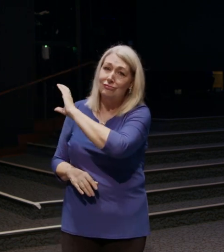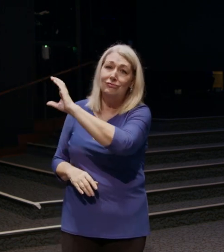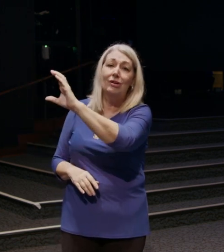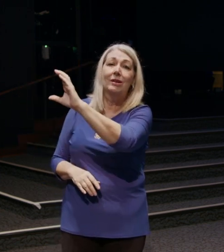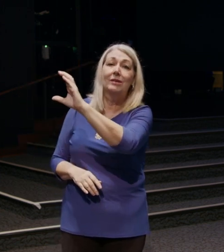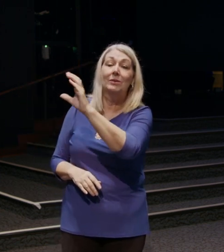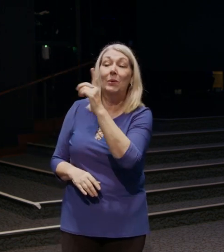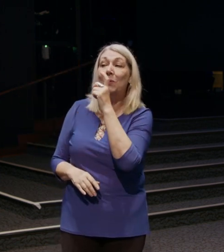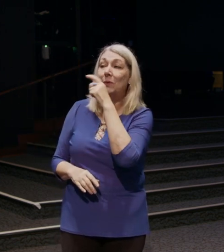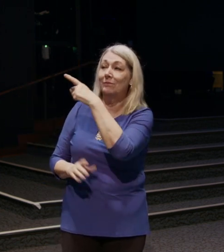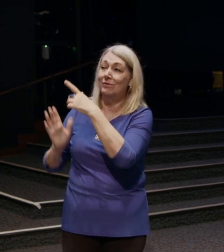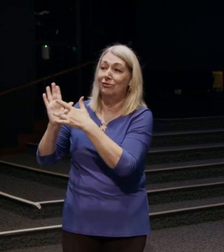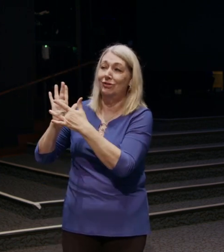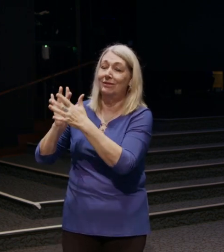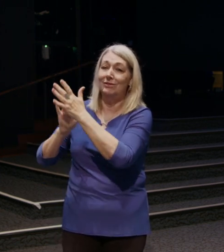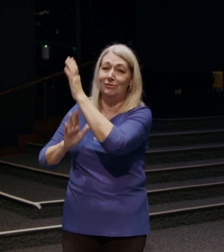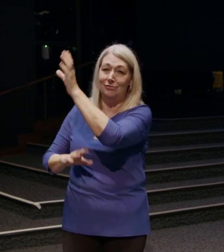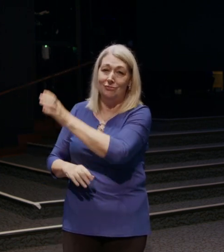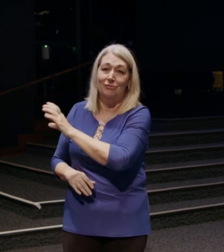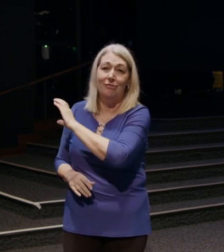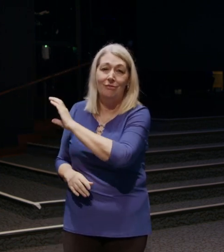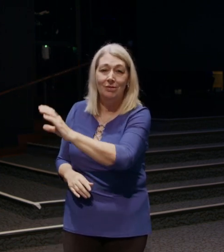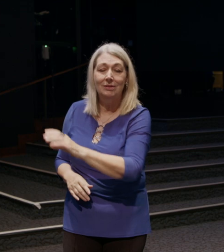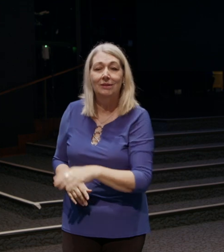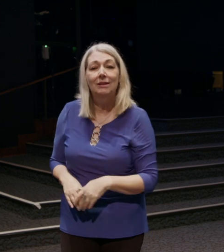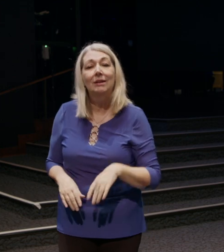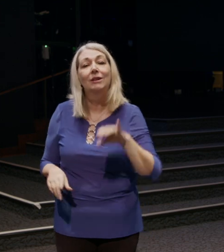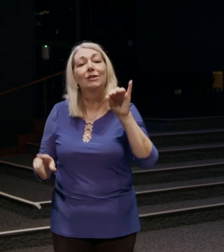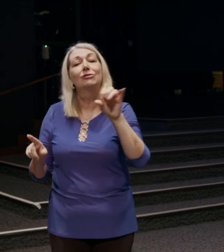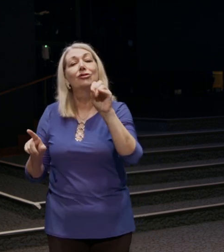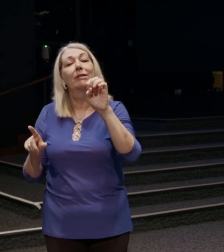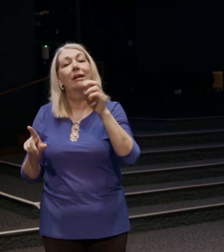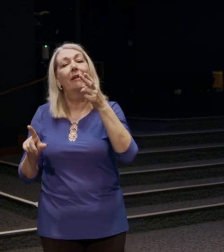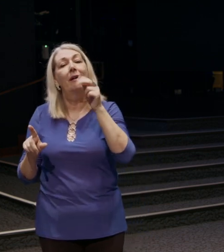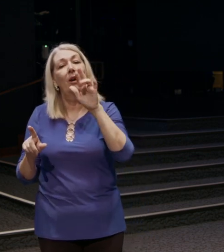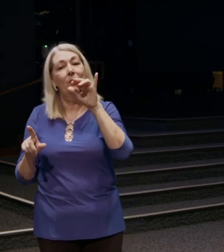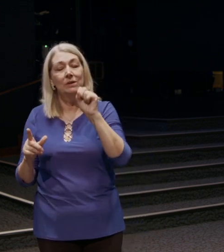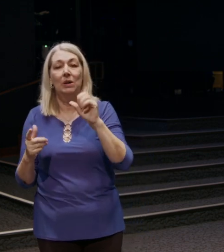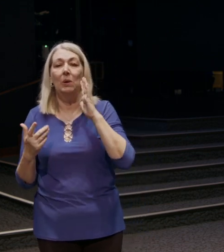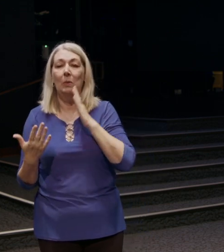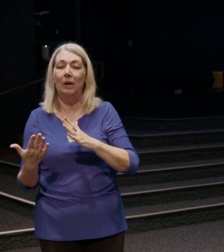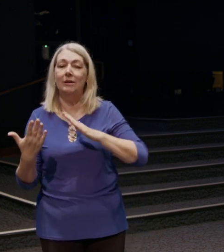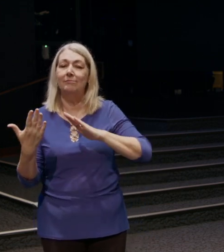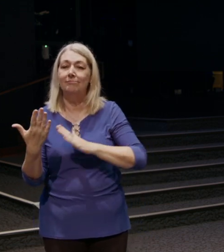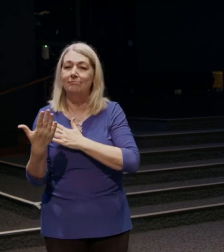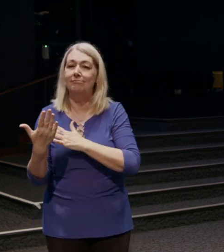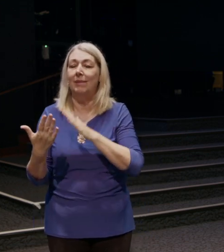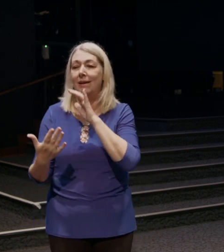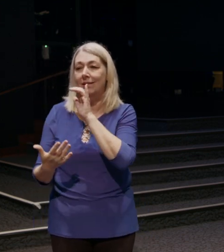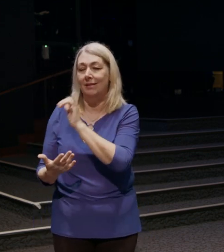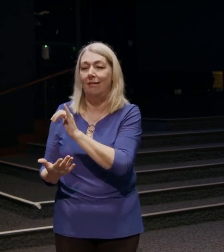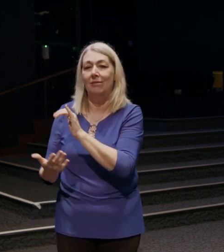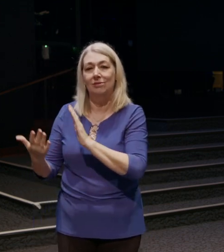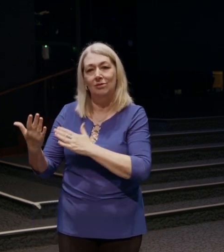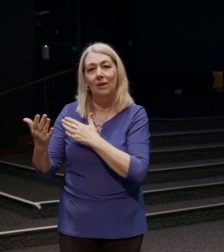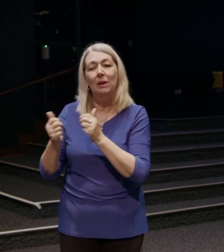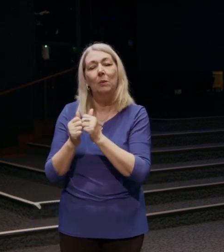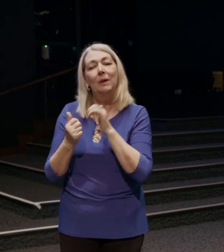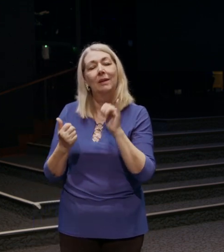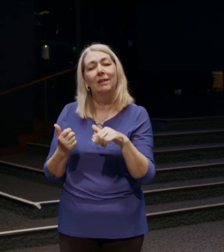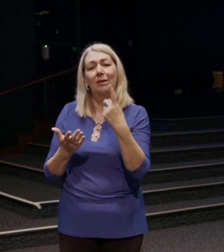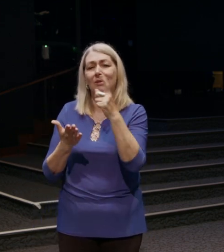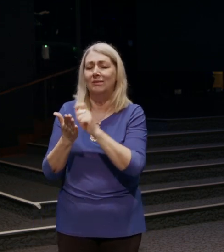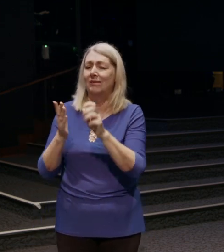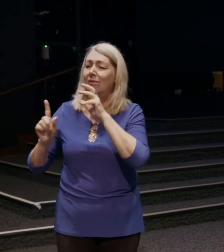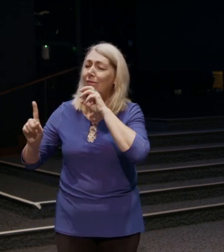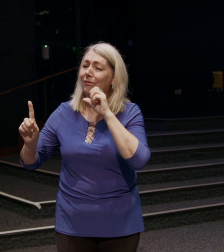of Jesus. Jesse Harris is going to minister unto us with this hymn. It's an